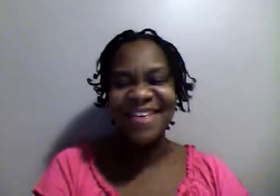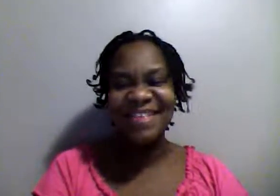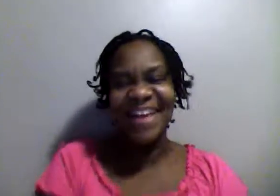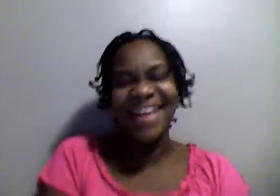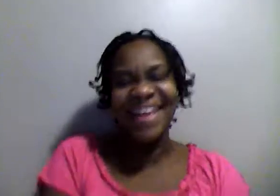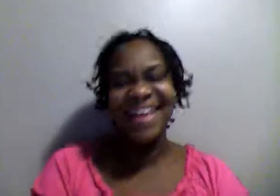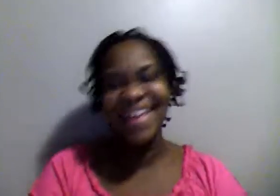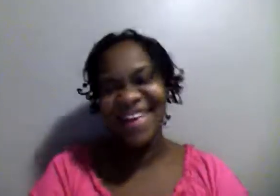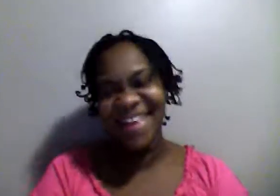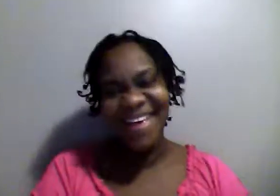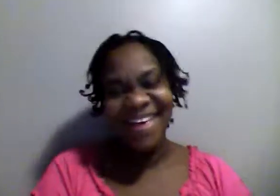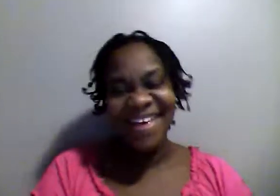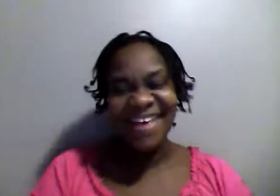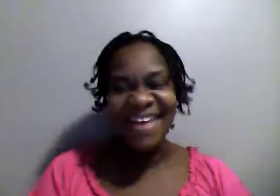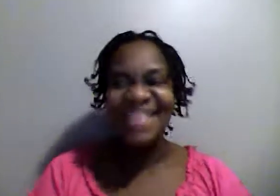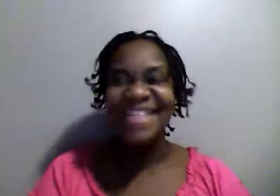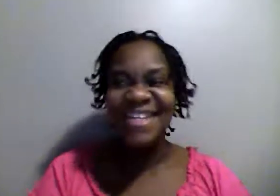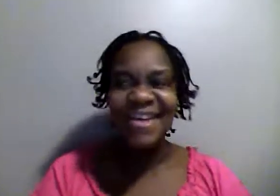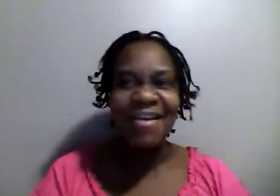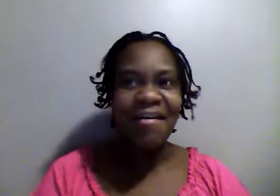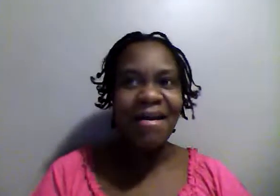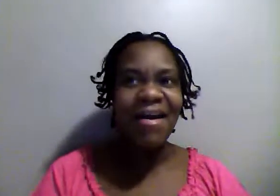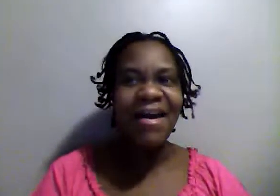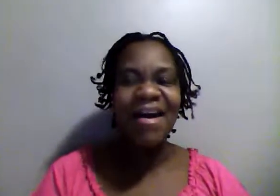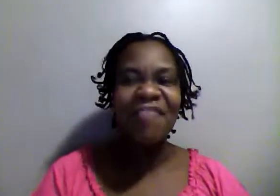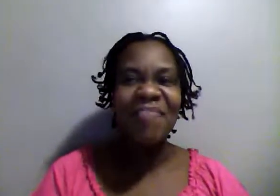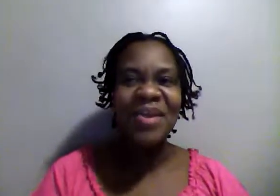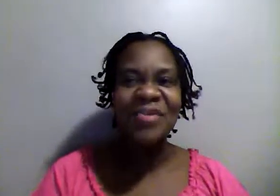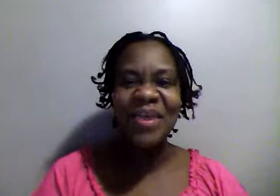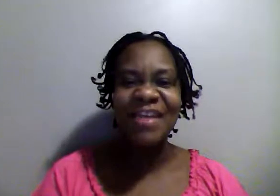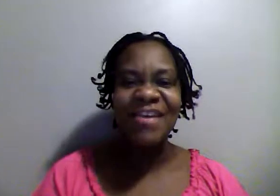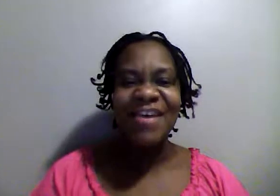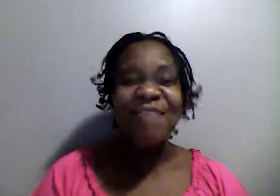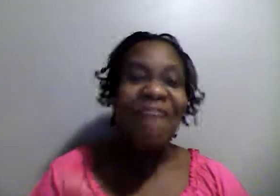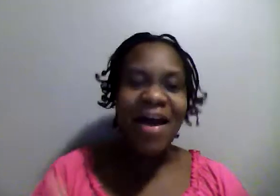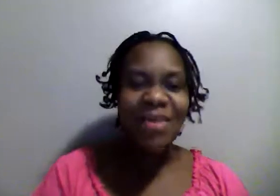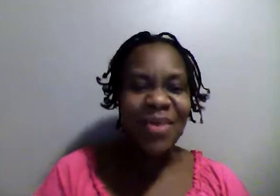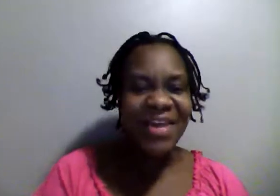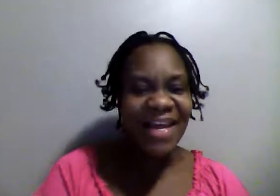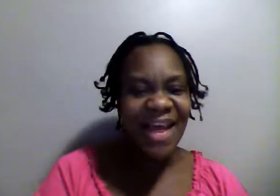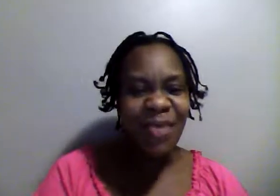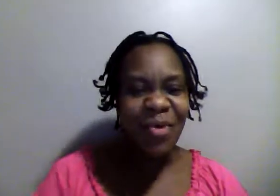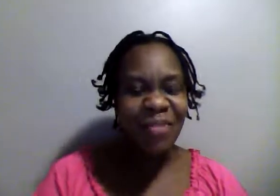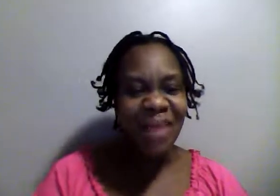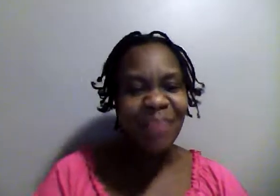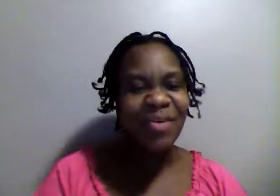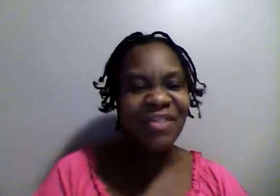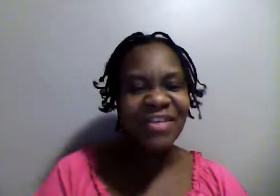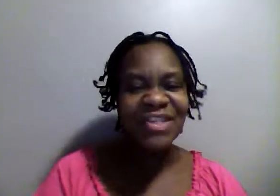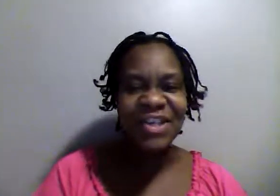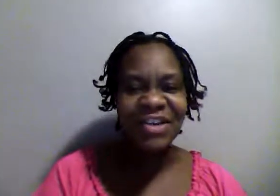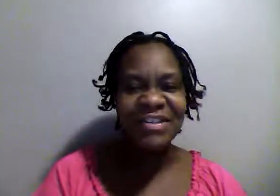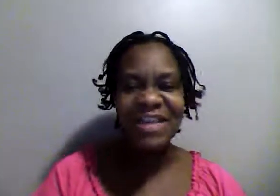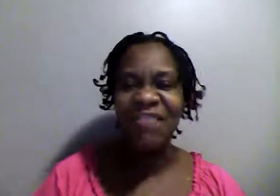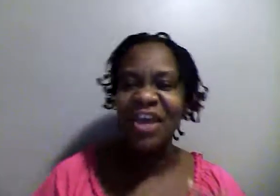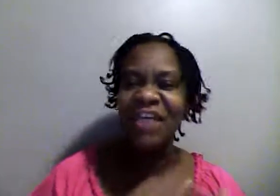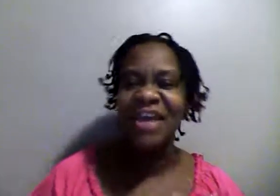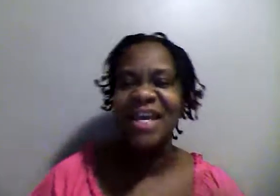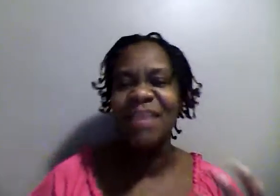already? And this year I have been doing far more than I would my previous years. Every year I keep